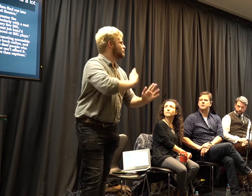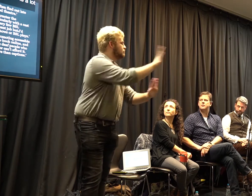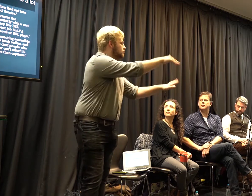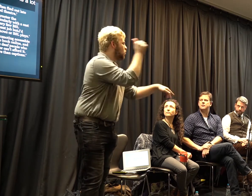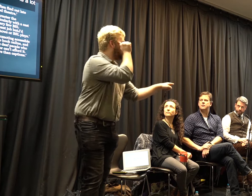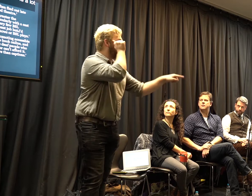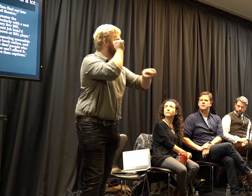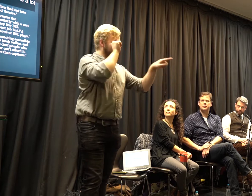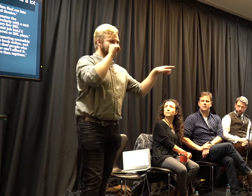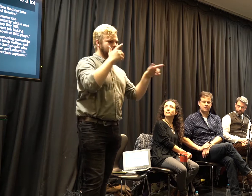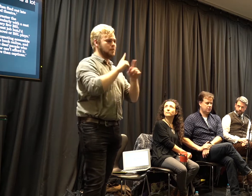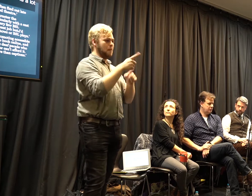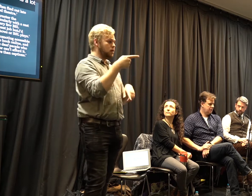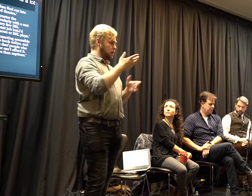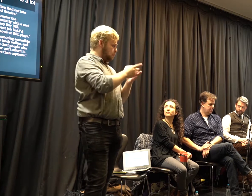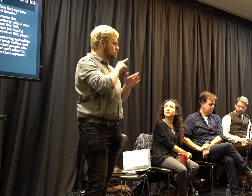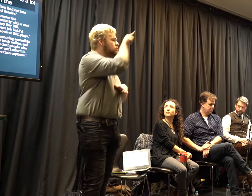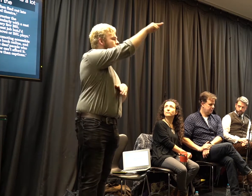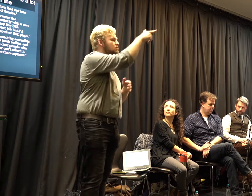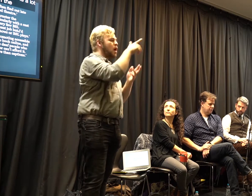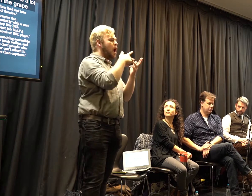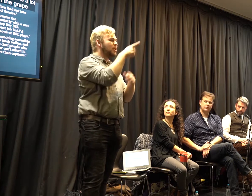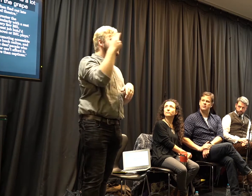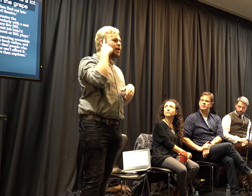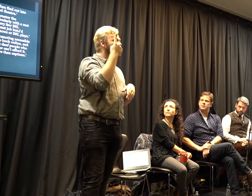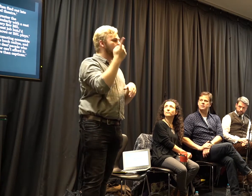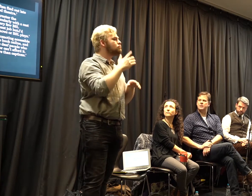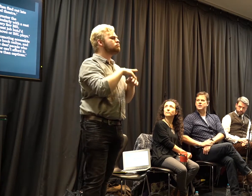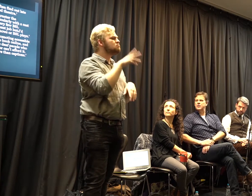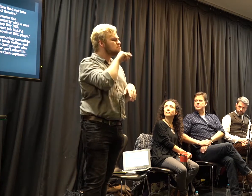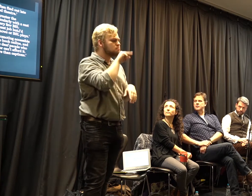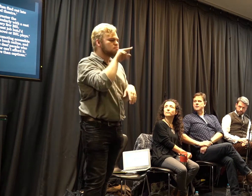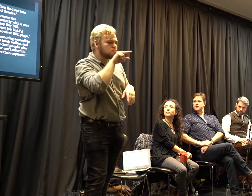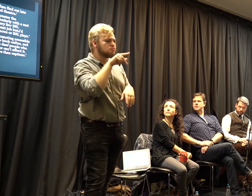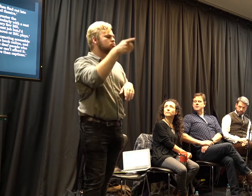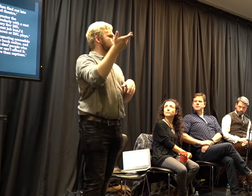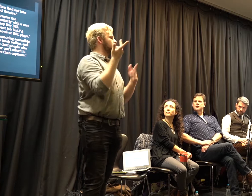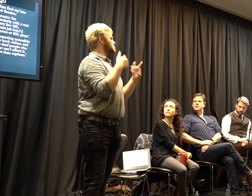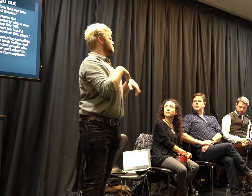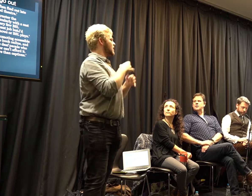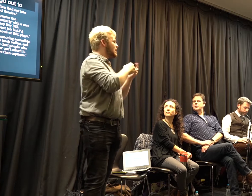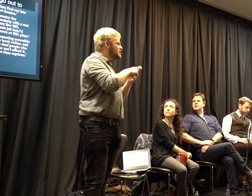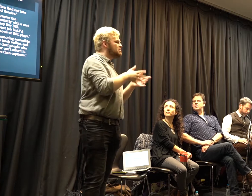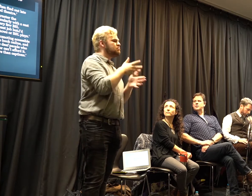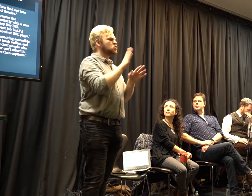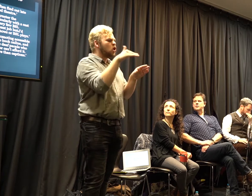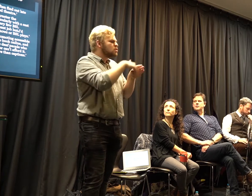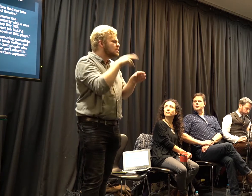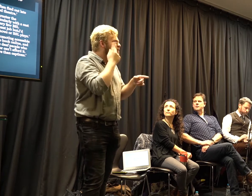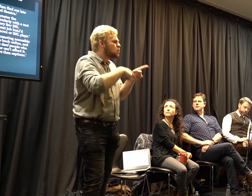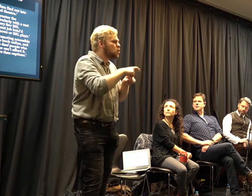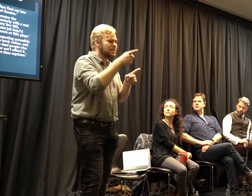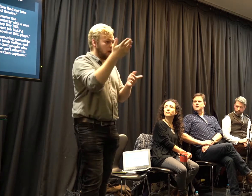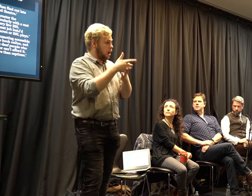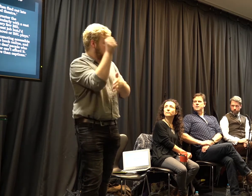and a lot of it comes through the grapevine within the community. But if you go out to people who are not part of the